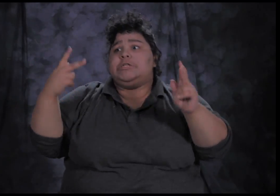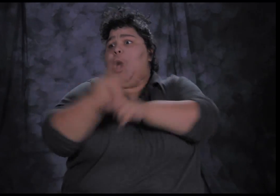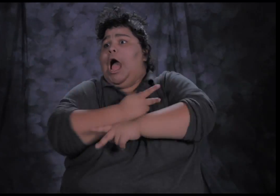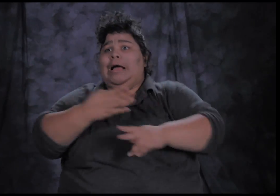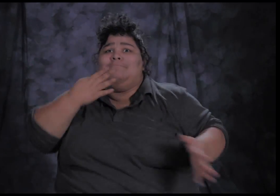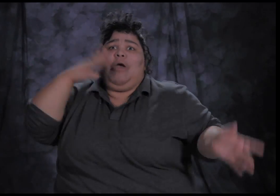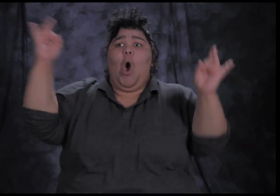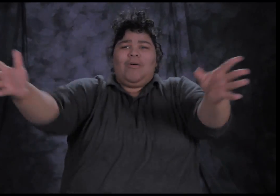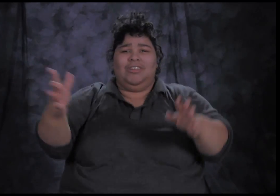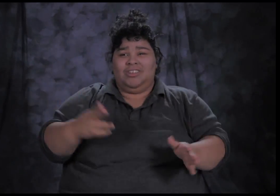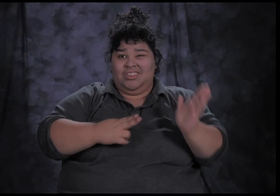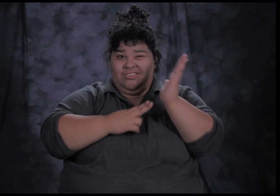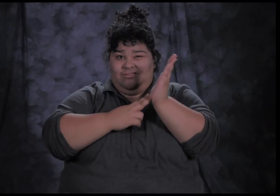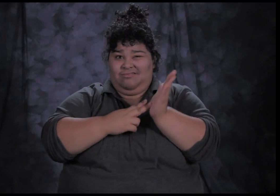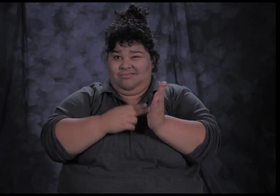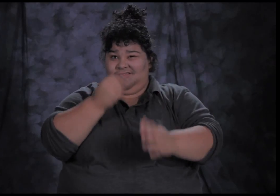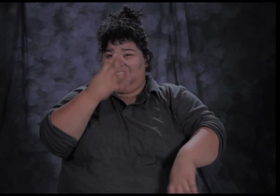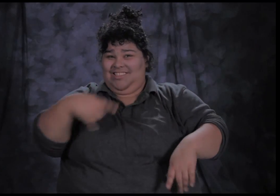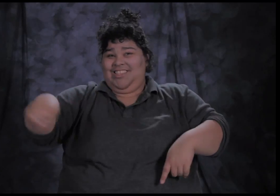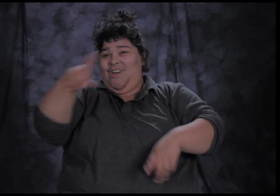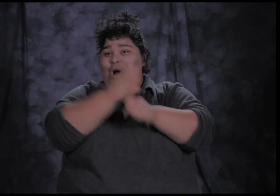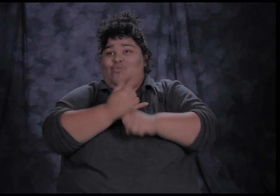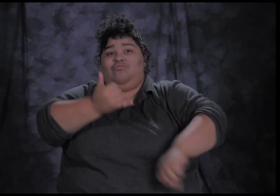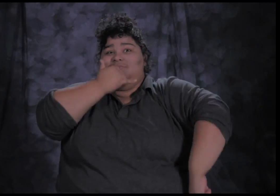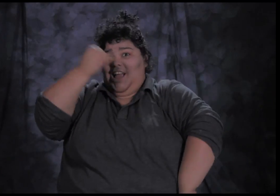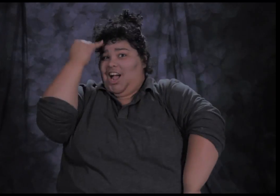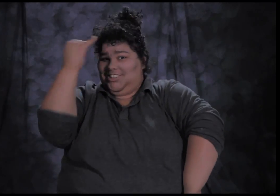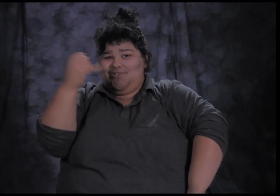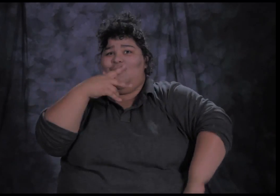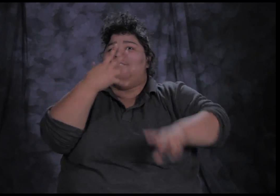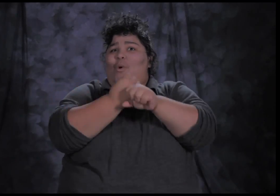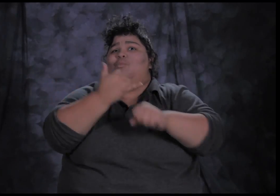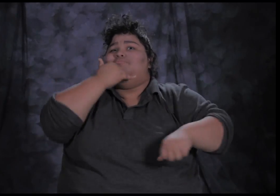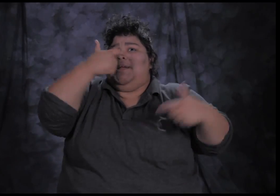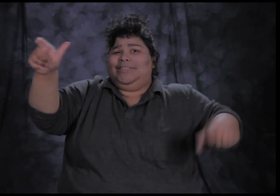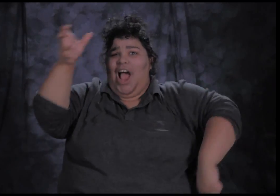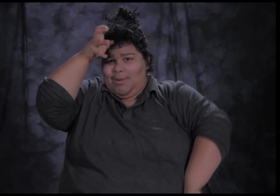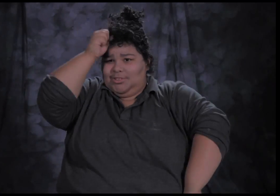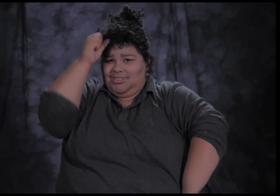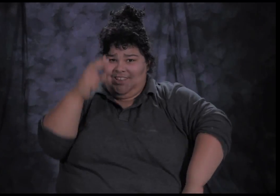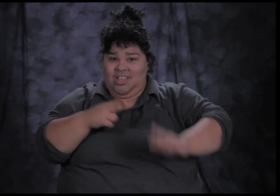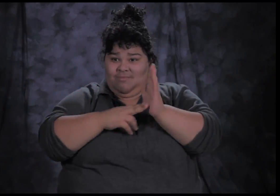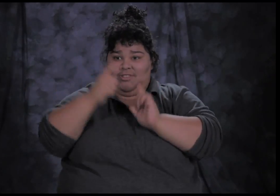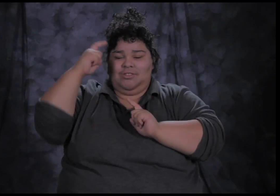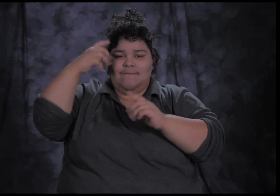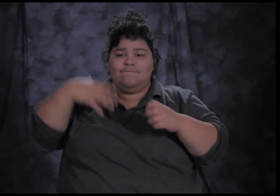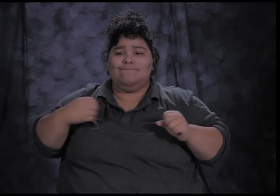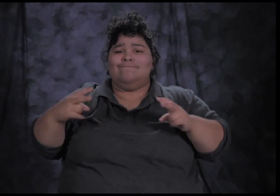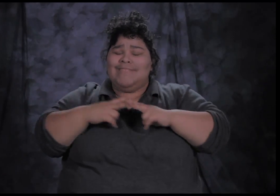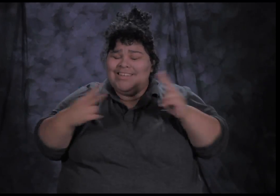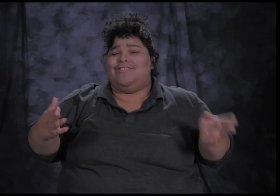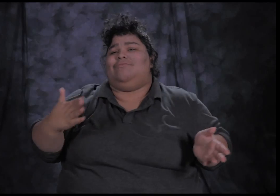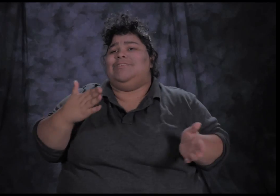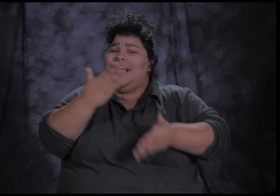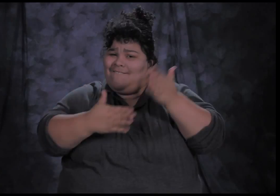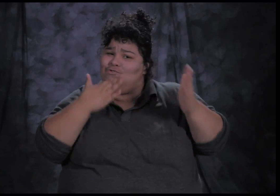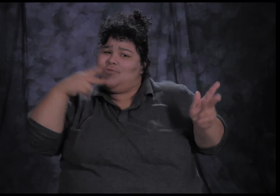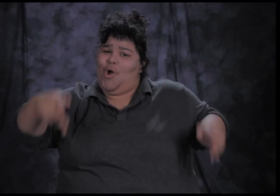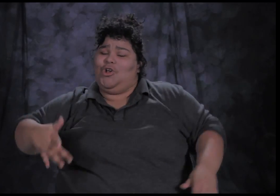And I know people tend to be afraid of me, but they have the wrong idea. I mean, come on, use your common sense. I'm a good